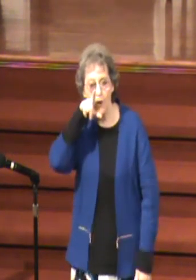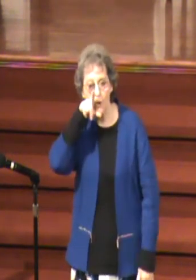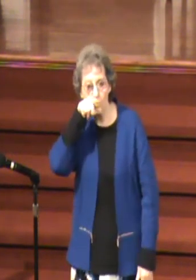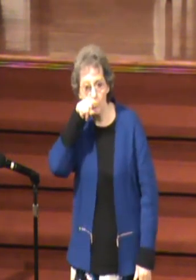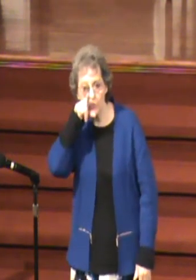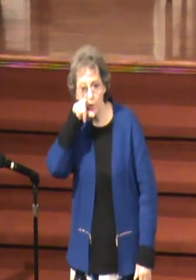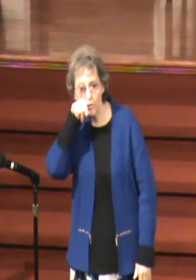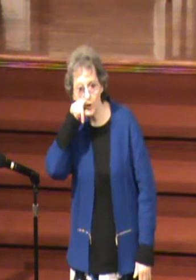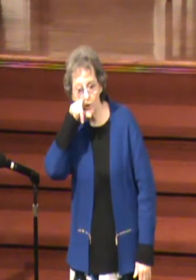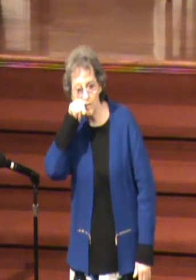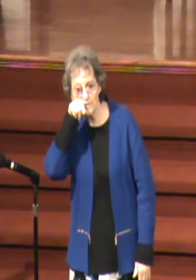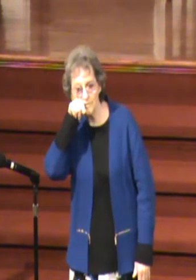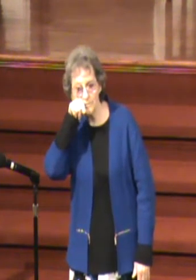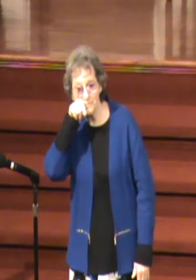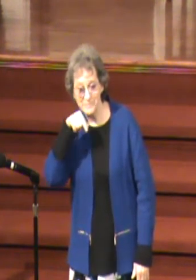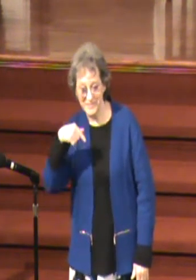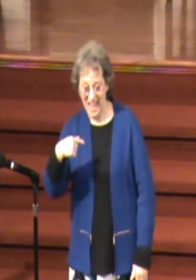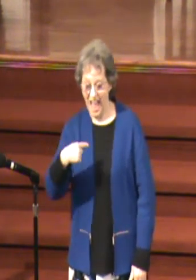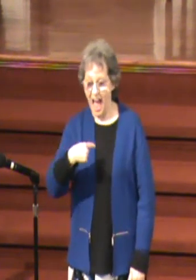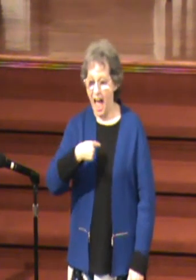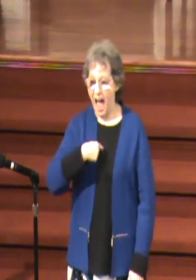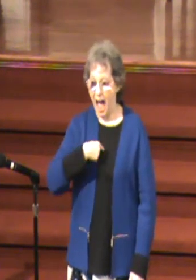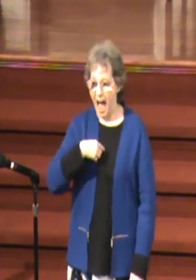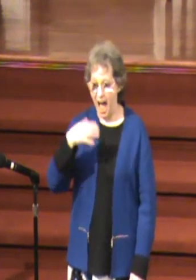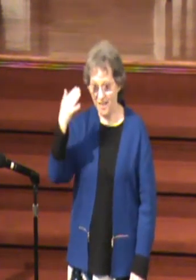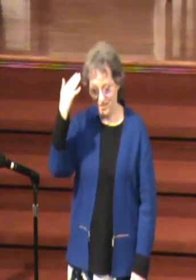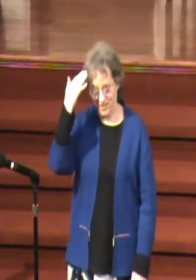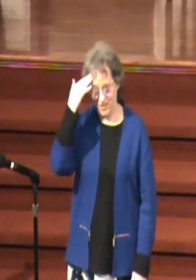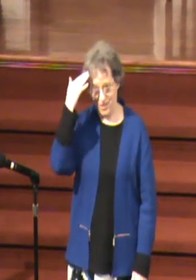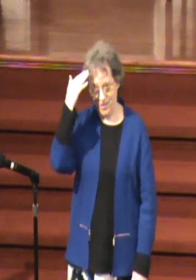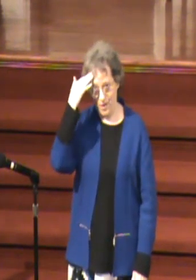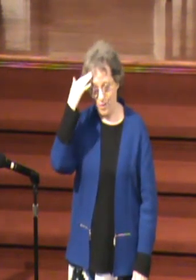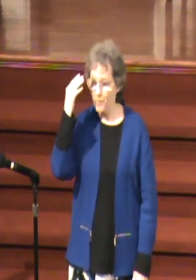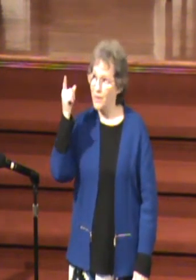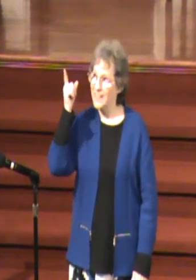sparrow, and I know He